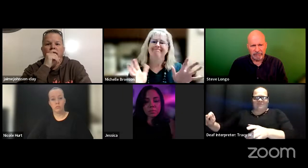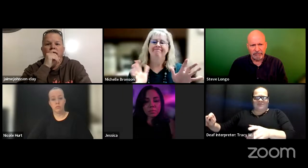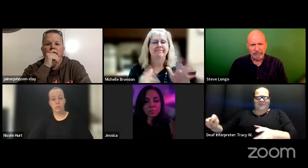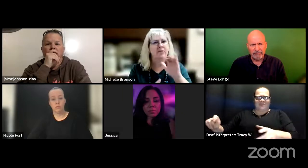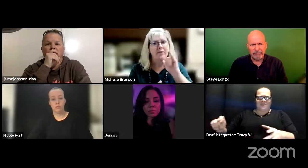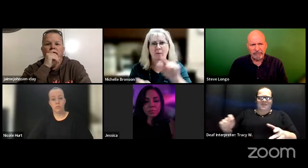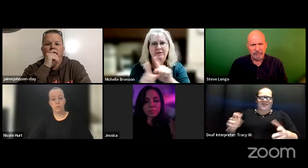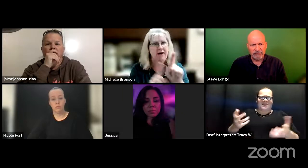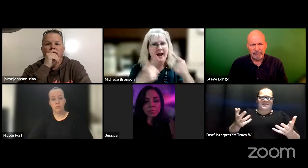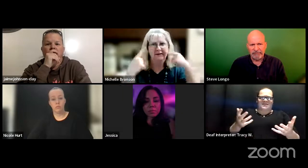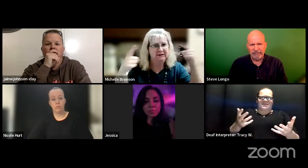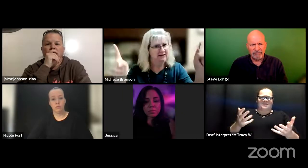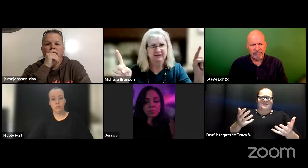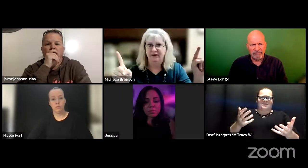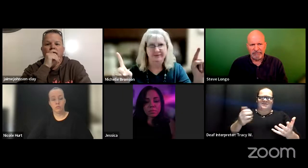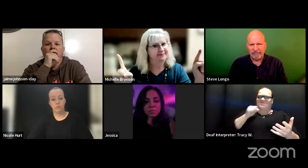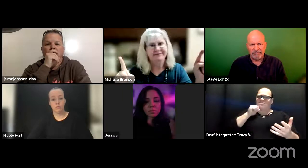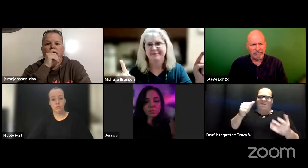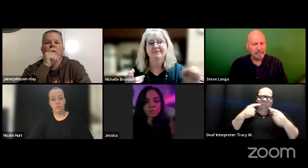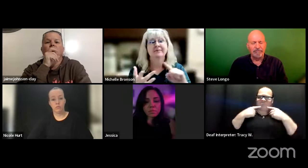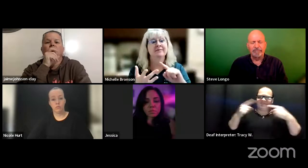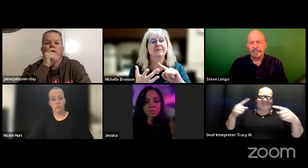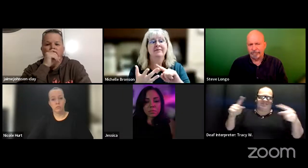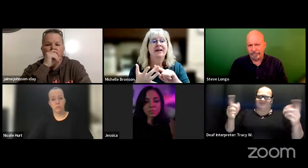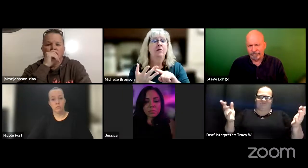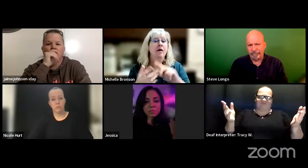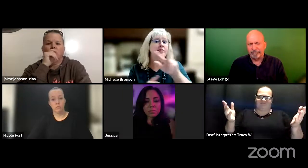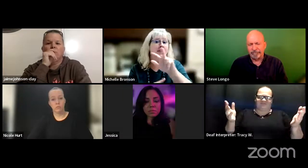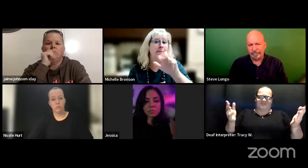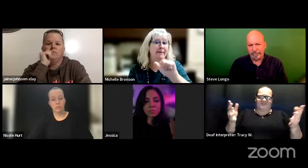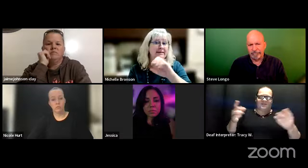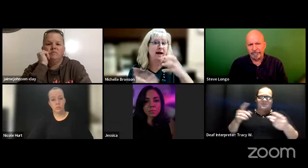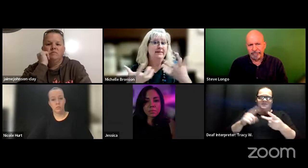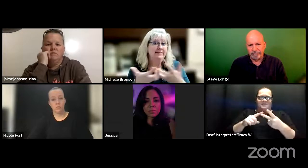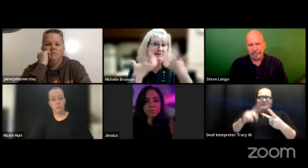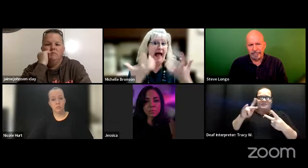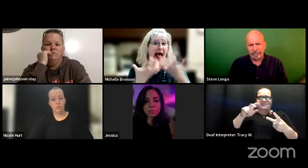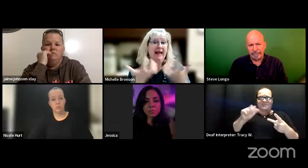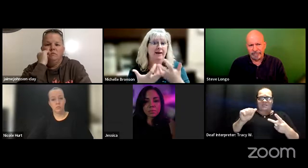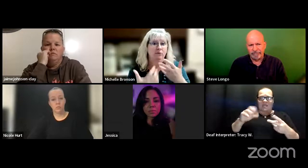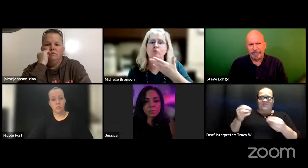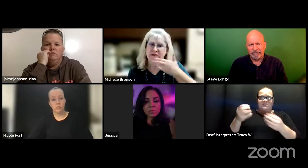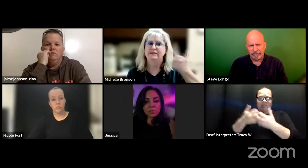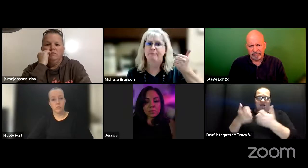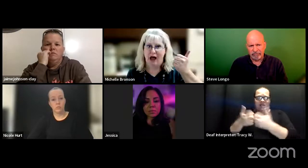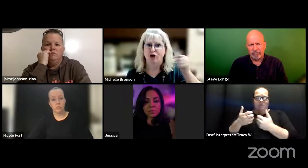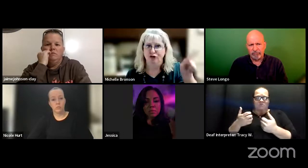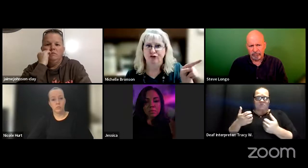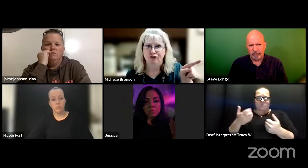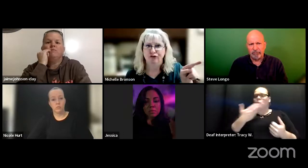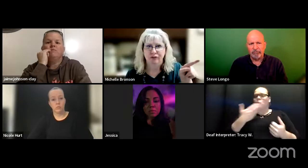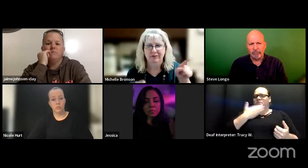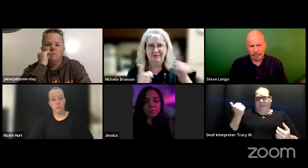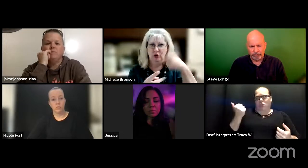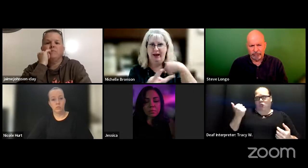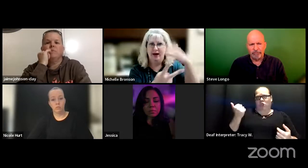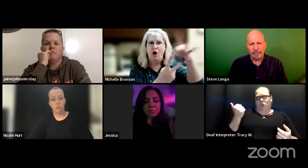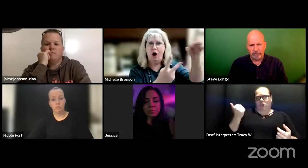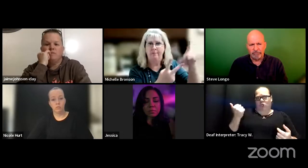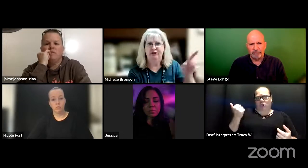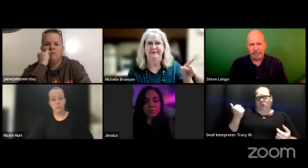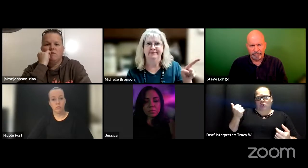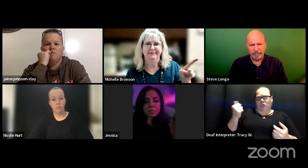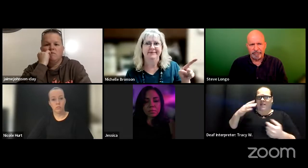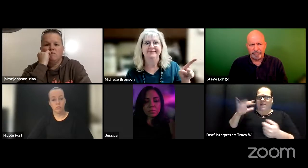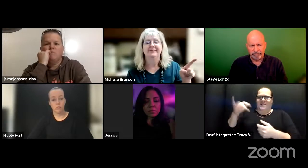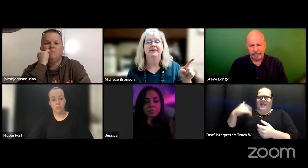toppings. And that was not as successful as others have been. The pizza and salad so far